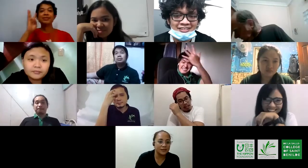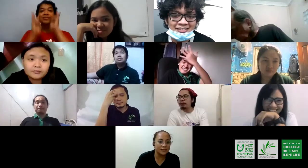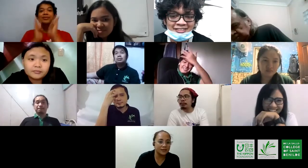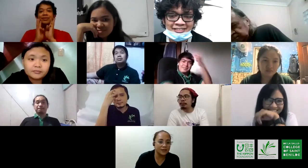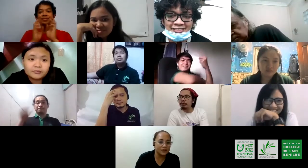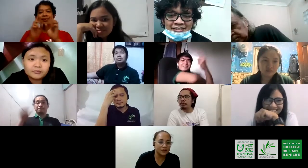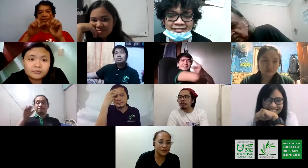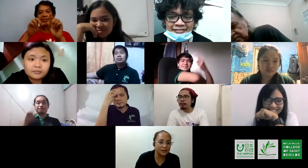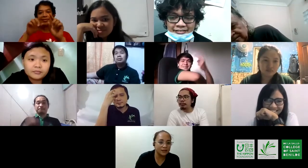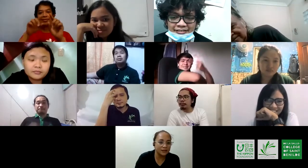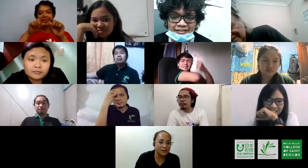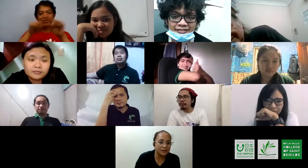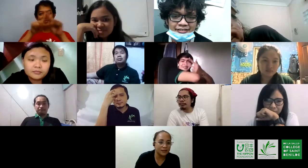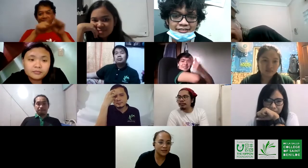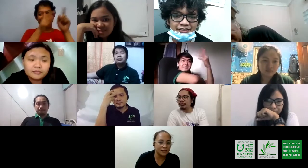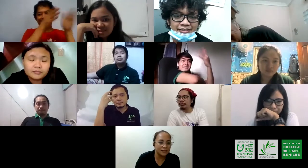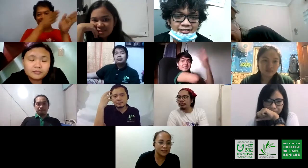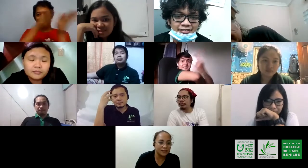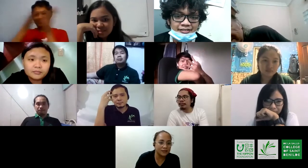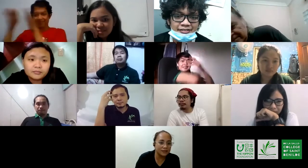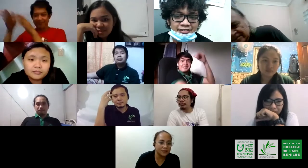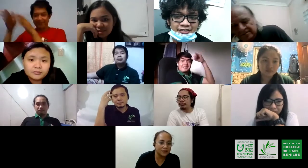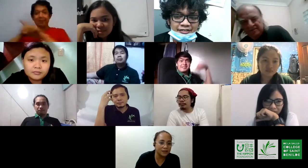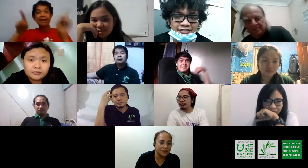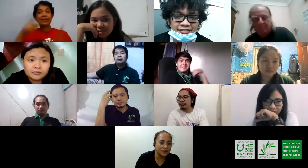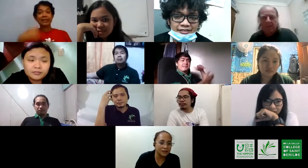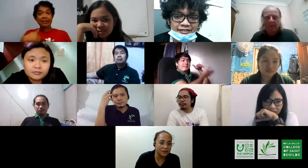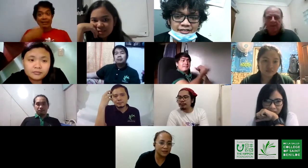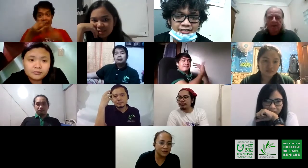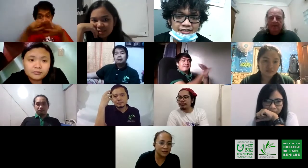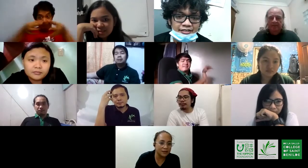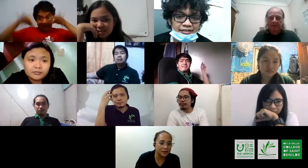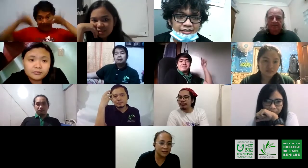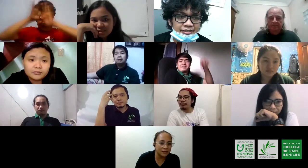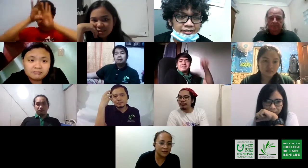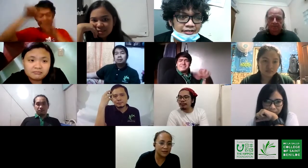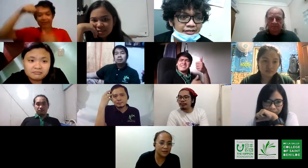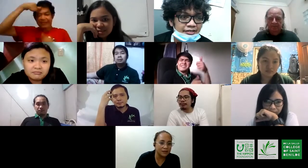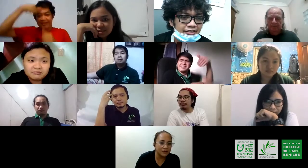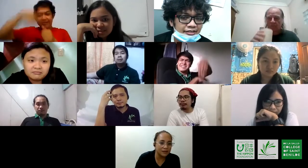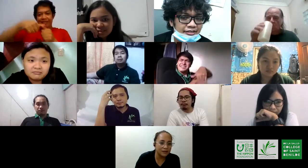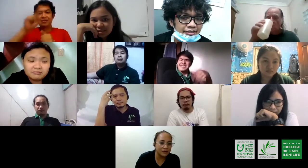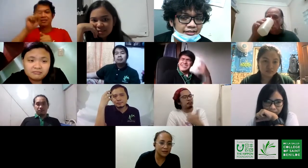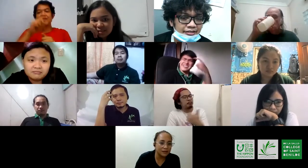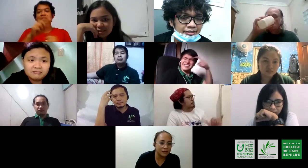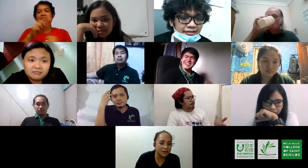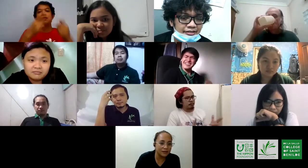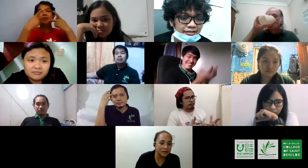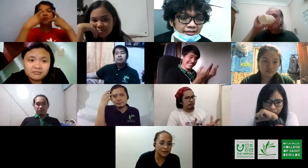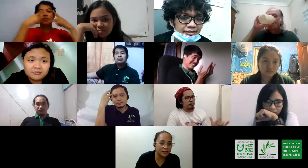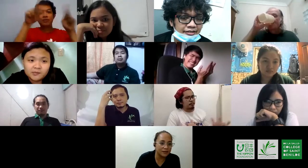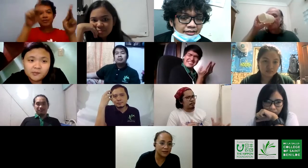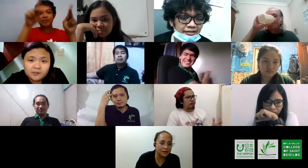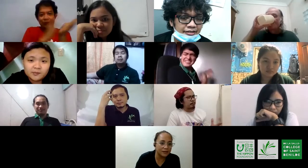Ray is really nodding his head. Yeah, that's right. I think Ray has a question or Yeah. is